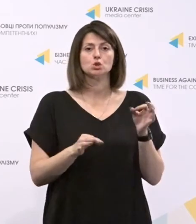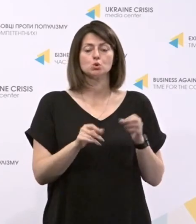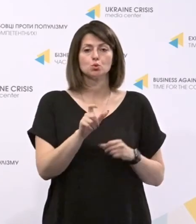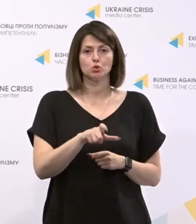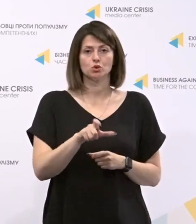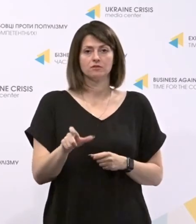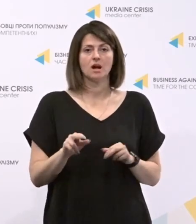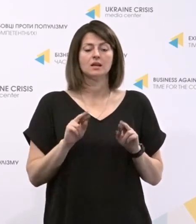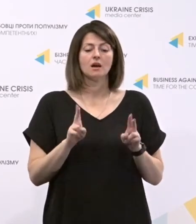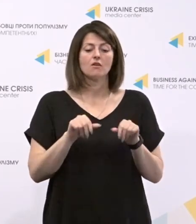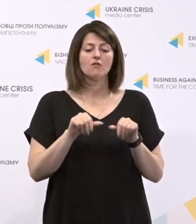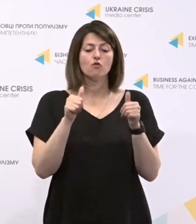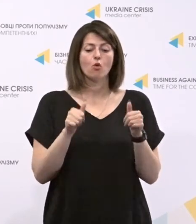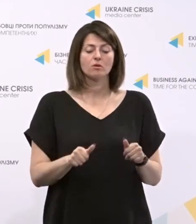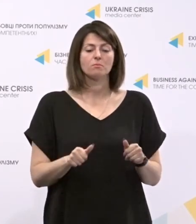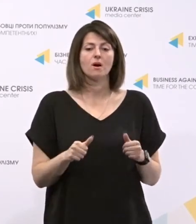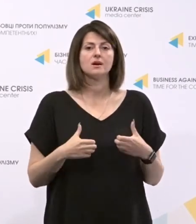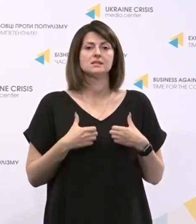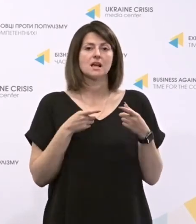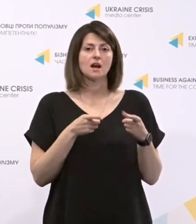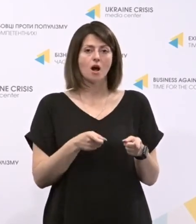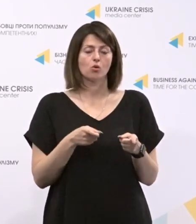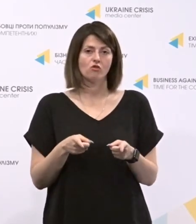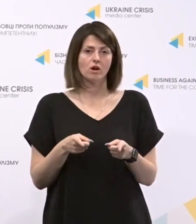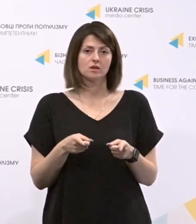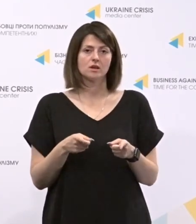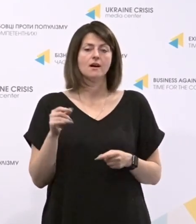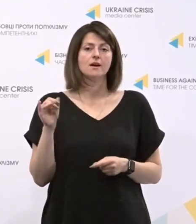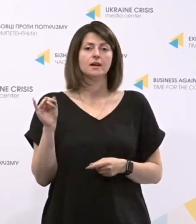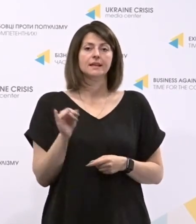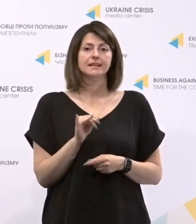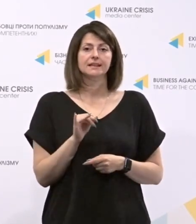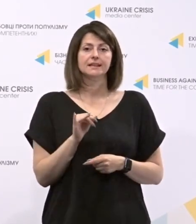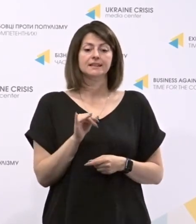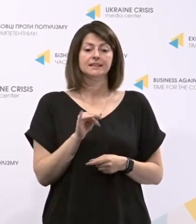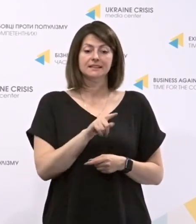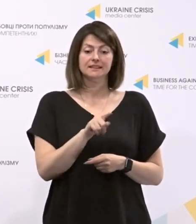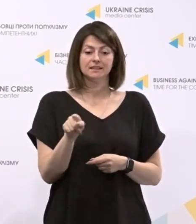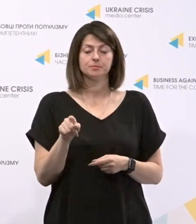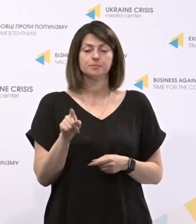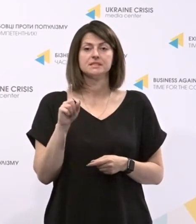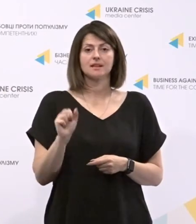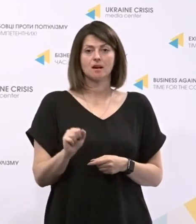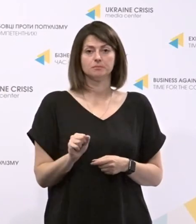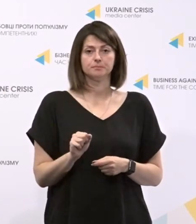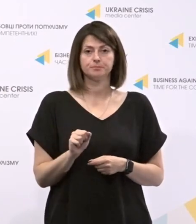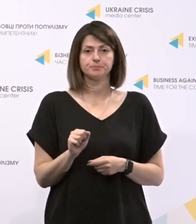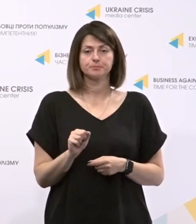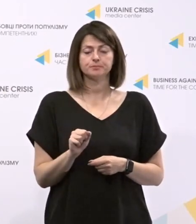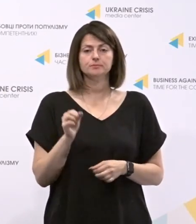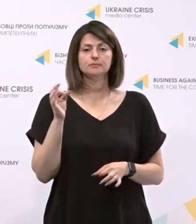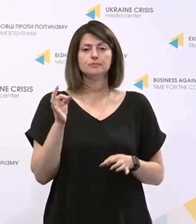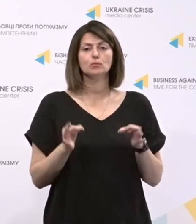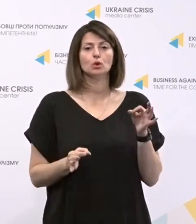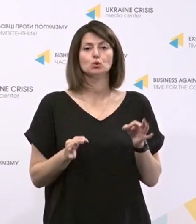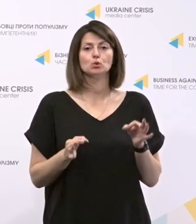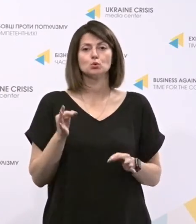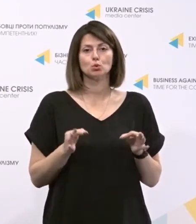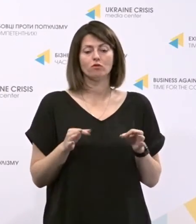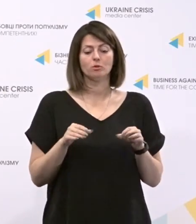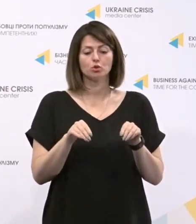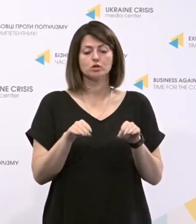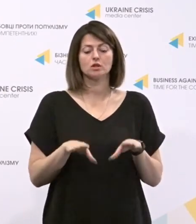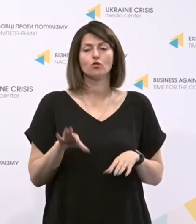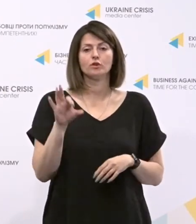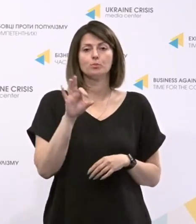for issuing court decisions releasing individuals accused of terrorism or separatism-related charges pending